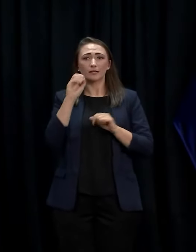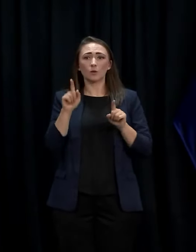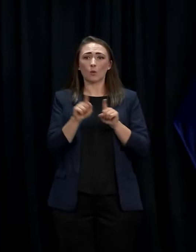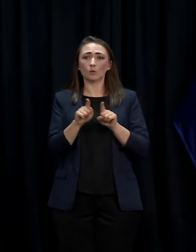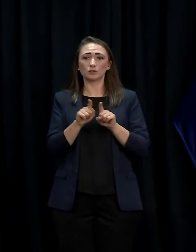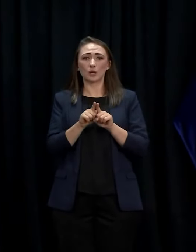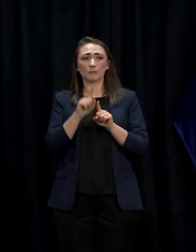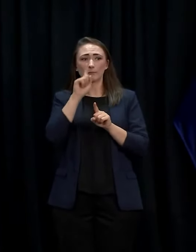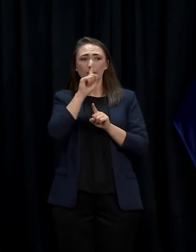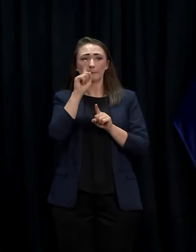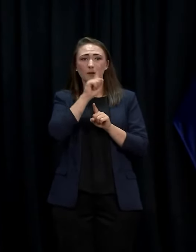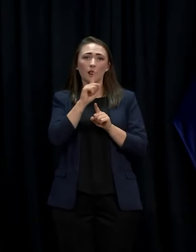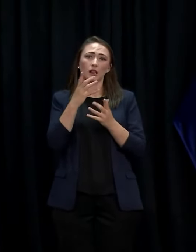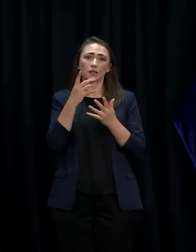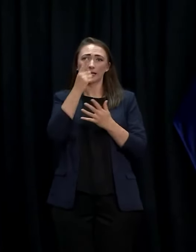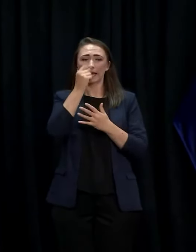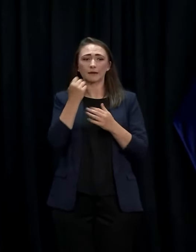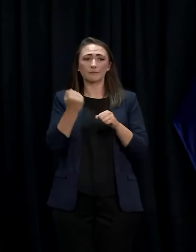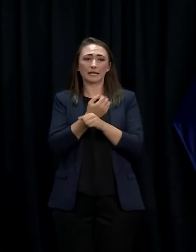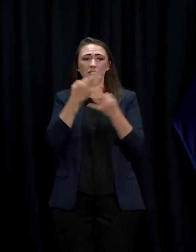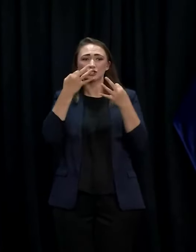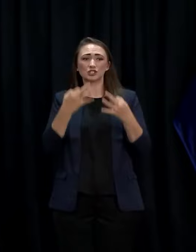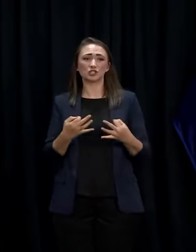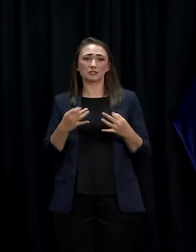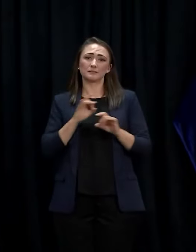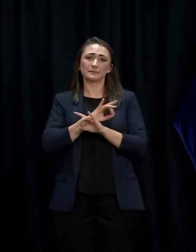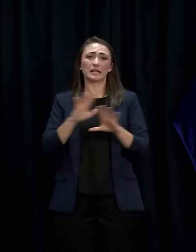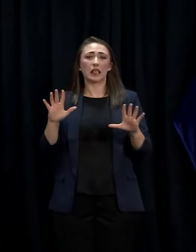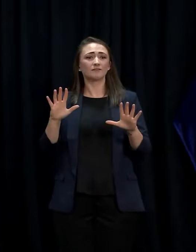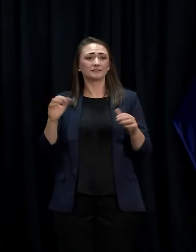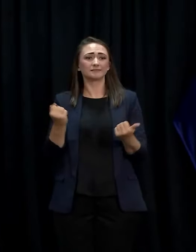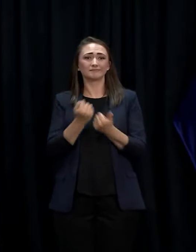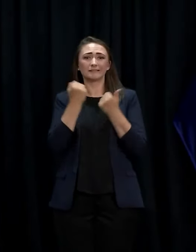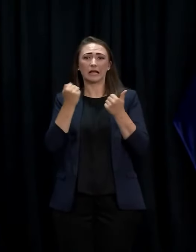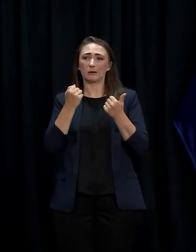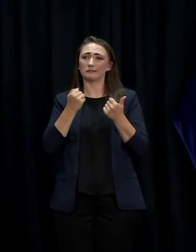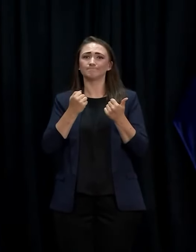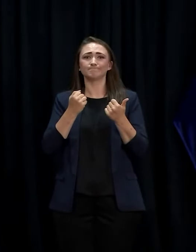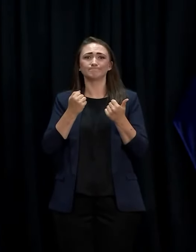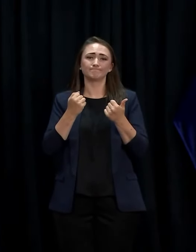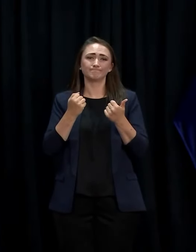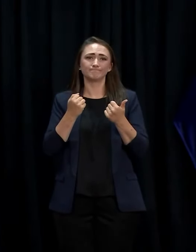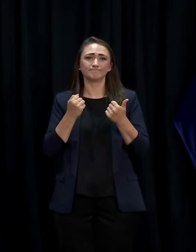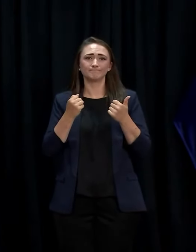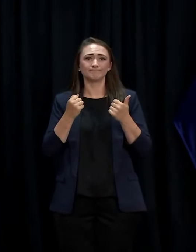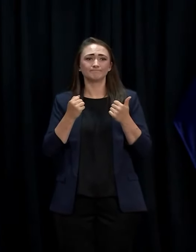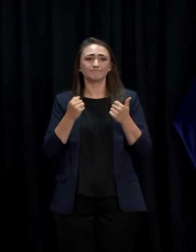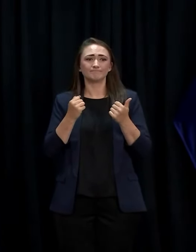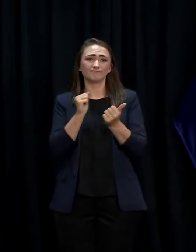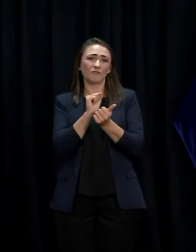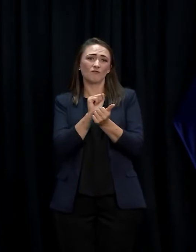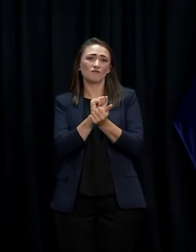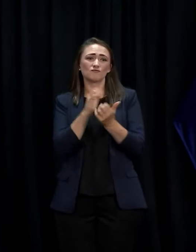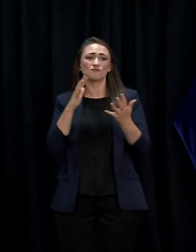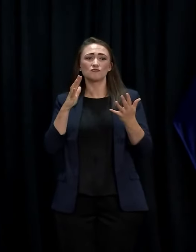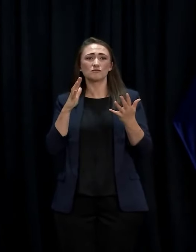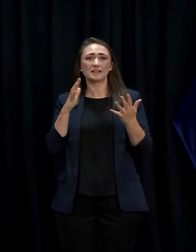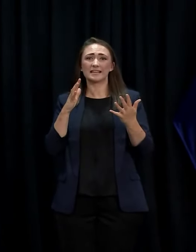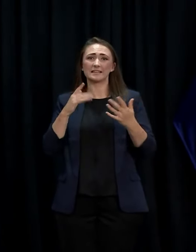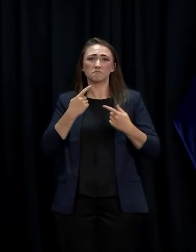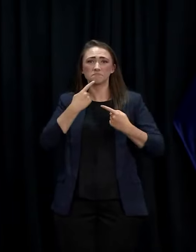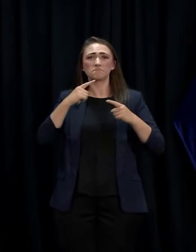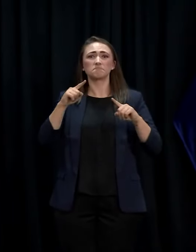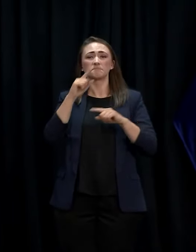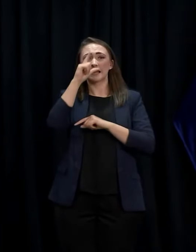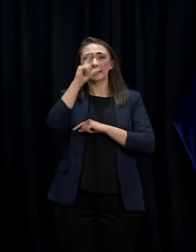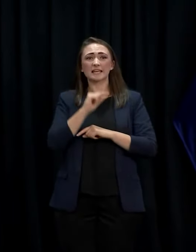those petitions. But we live in a free democracy, and in a free democracy, people are entitled to express unpopular views. When the